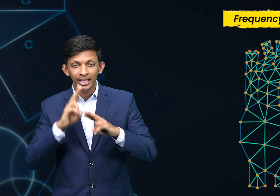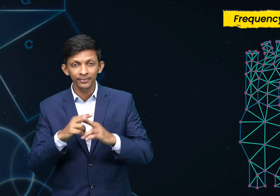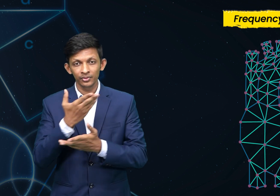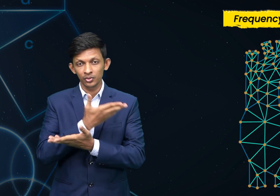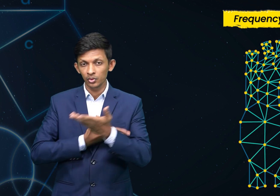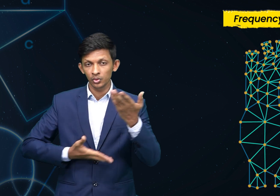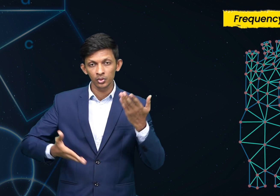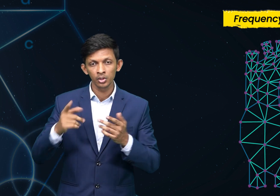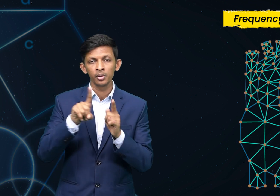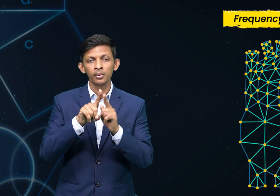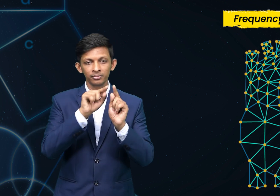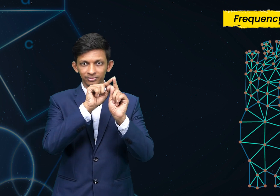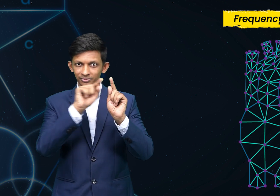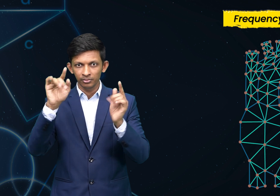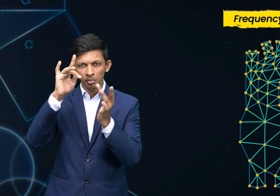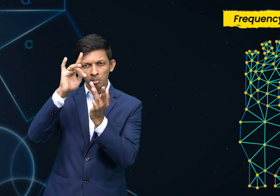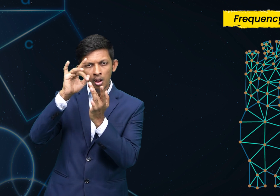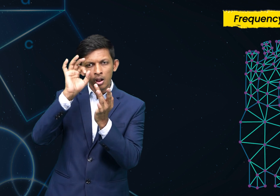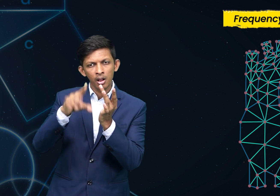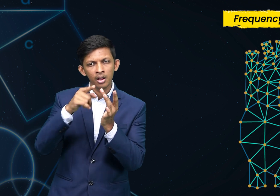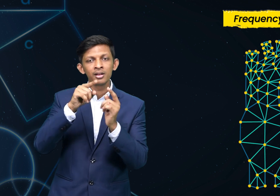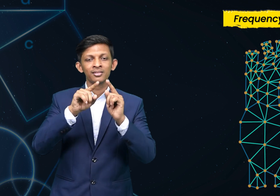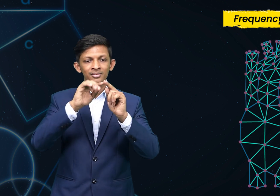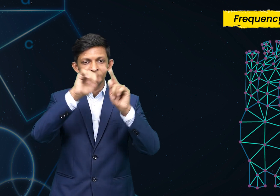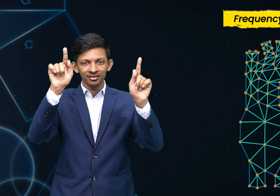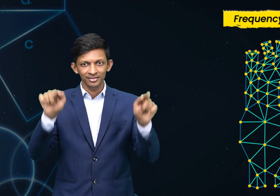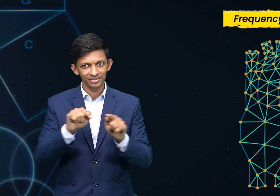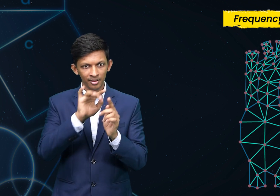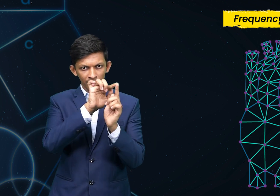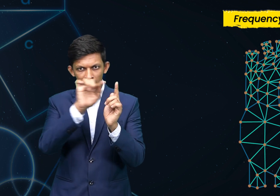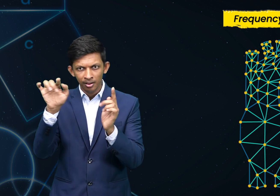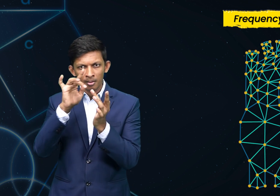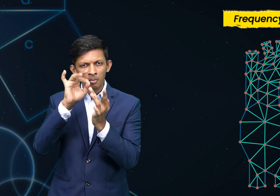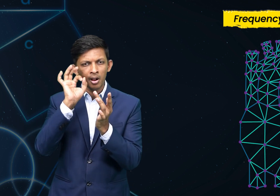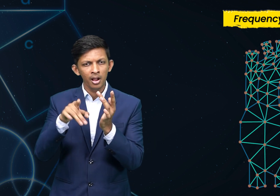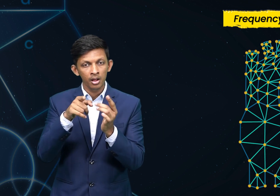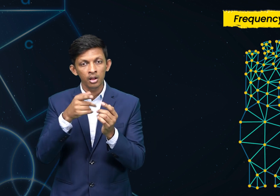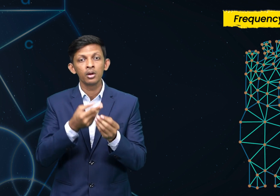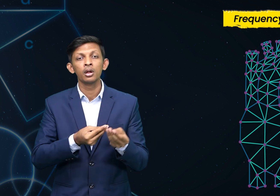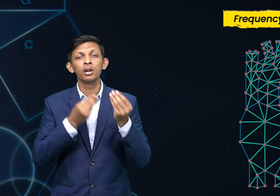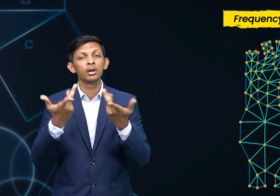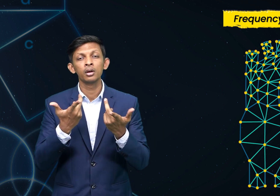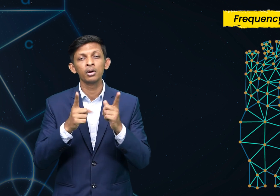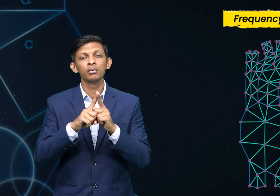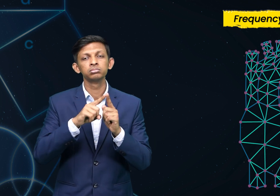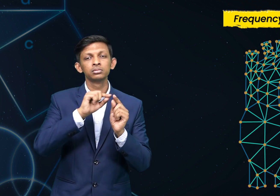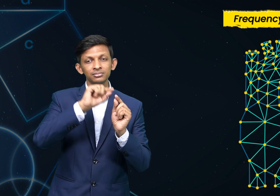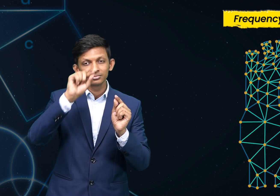If we mark the midpoints on the top of the rectangles in a histogram and join them by straight lines, the figure